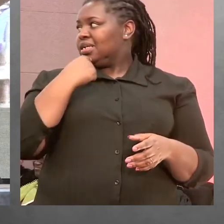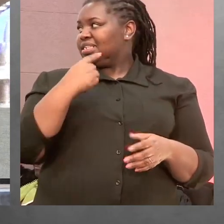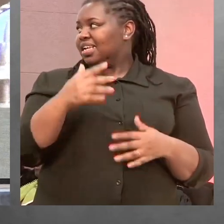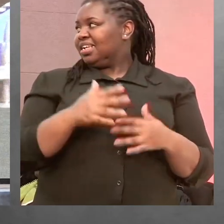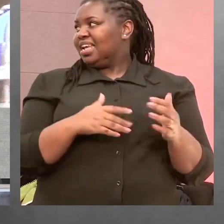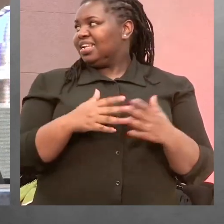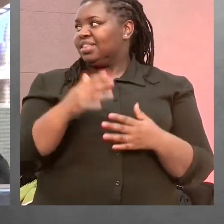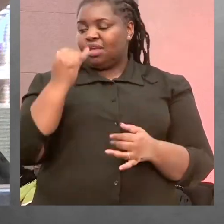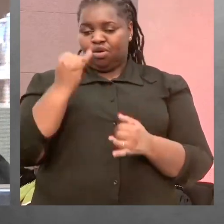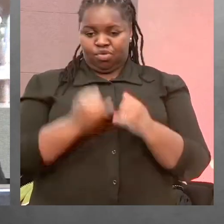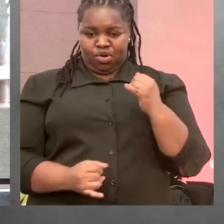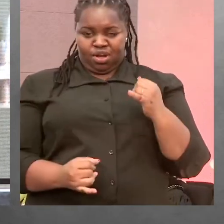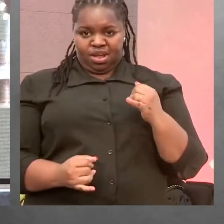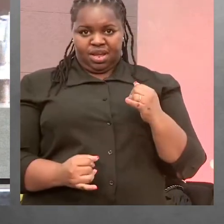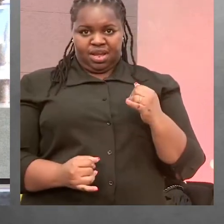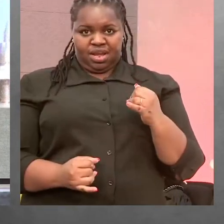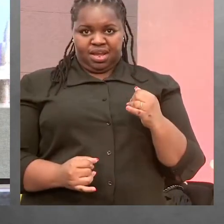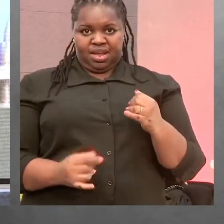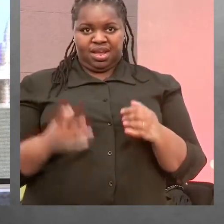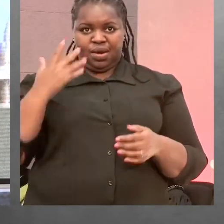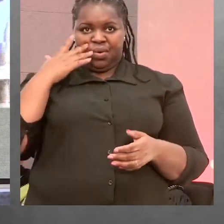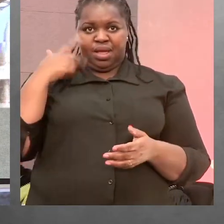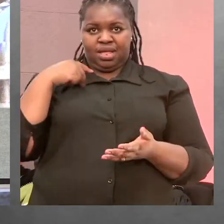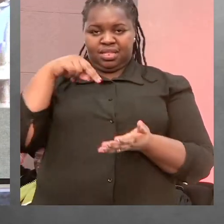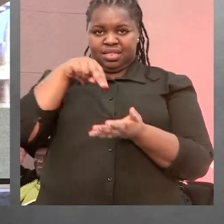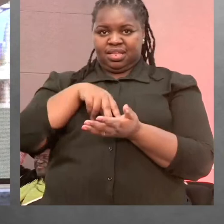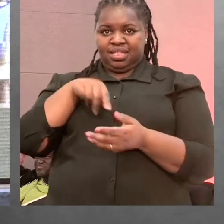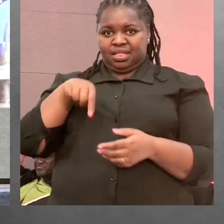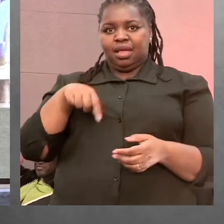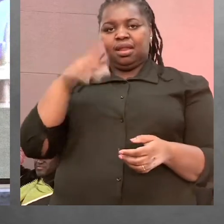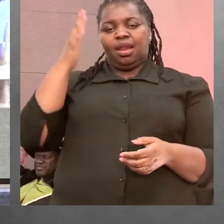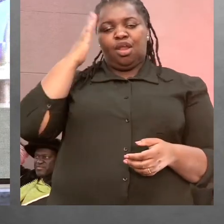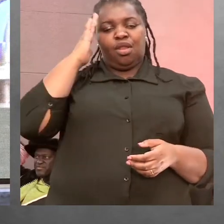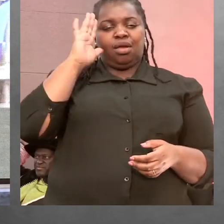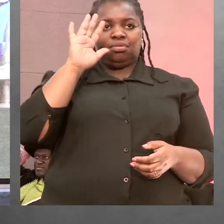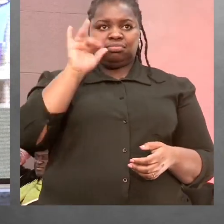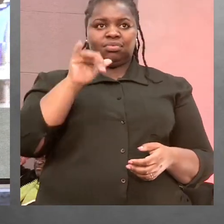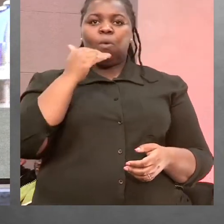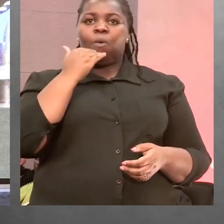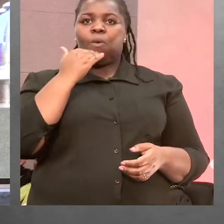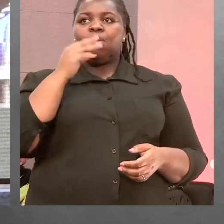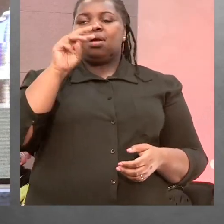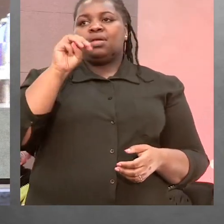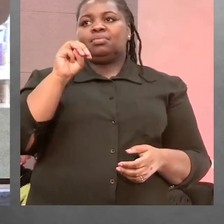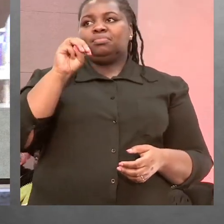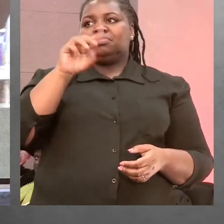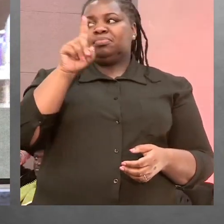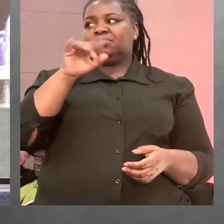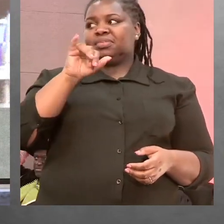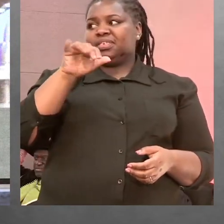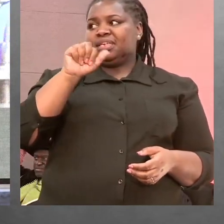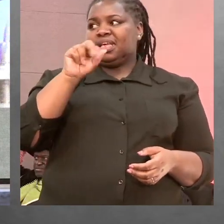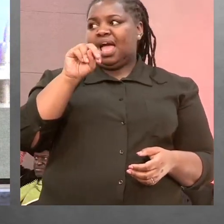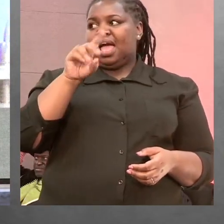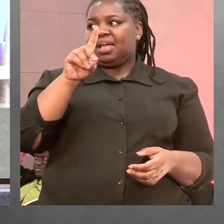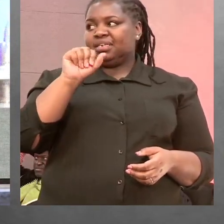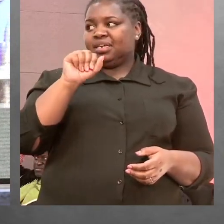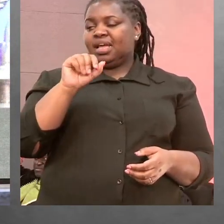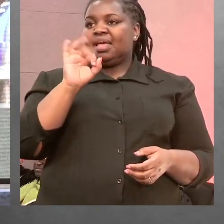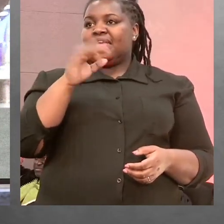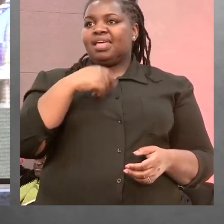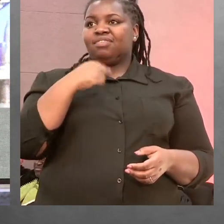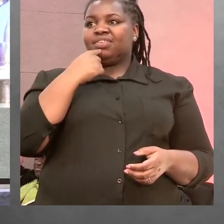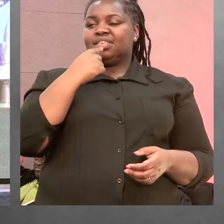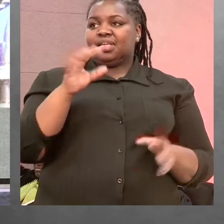anything wrong when I stand here, know that it's Mr. Nizela Mzianda who said it. But if I